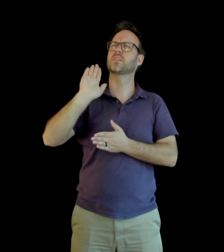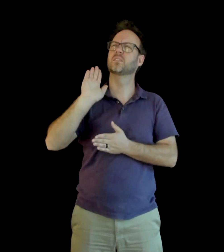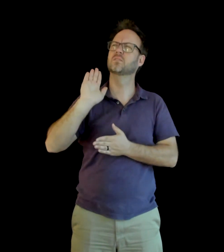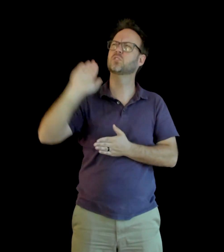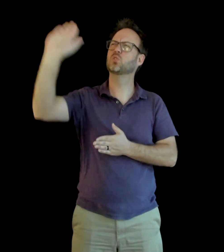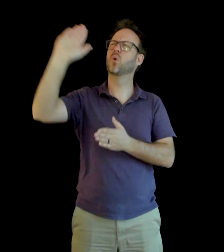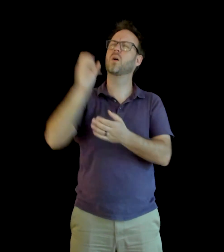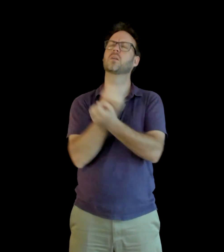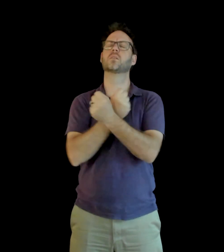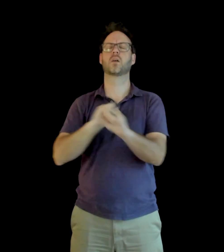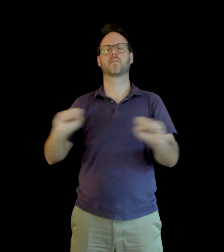salvation.